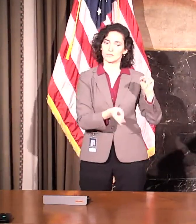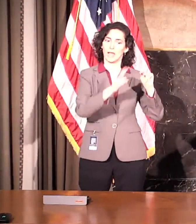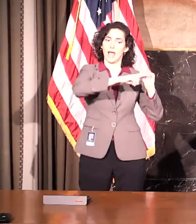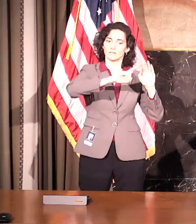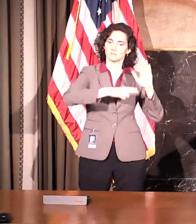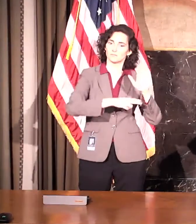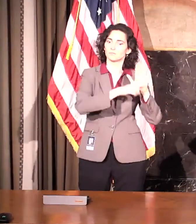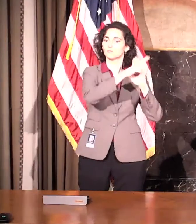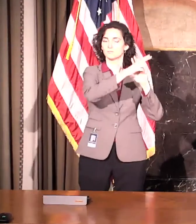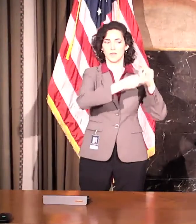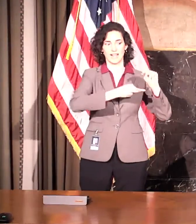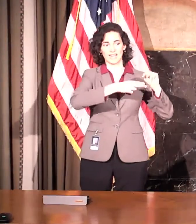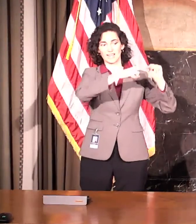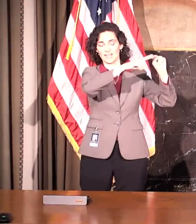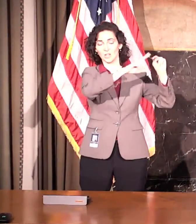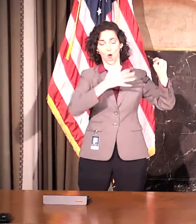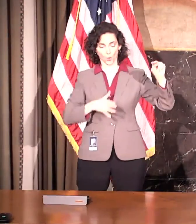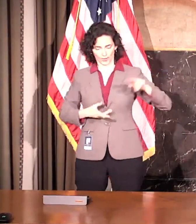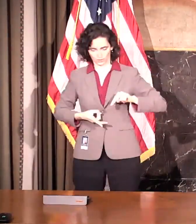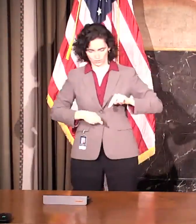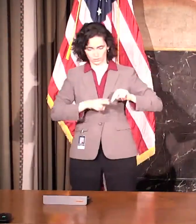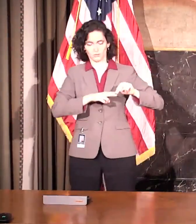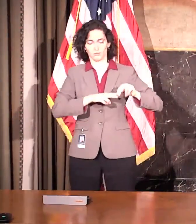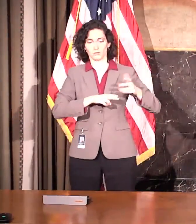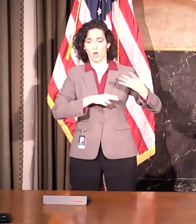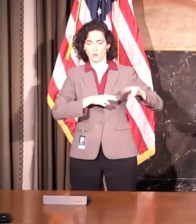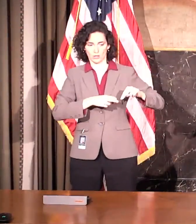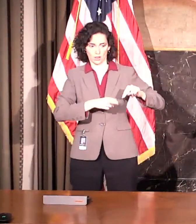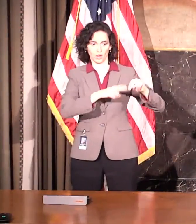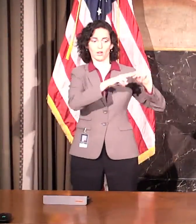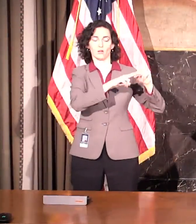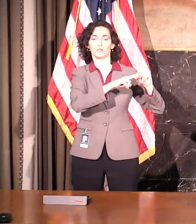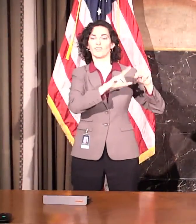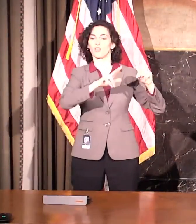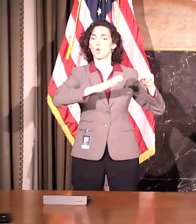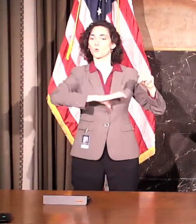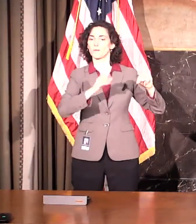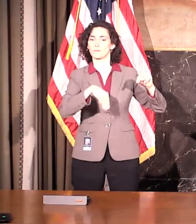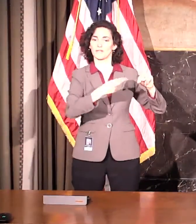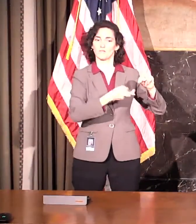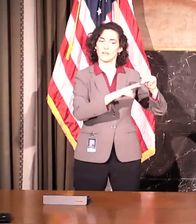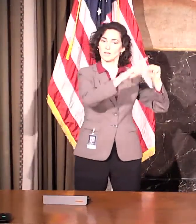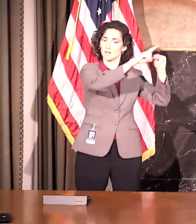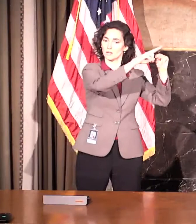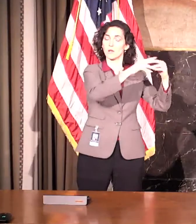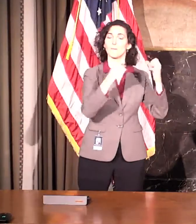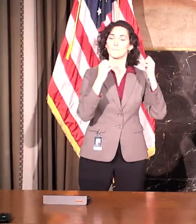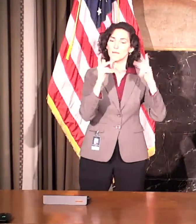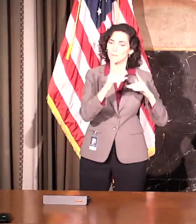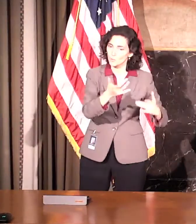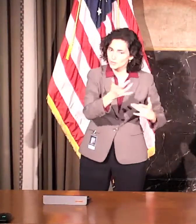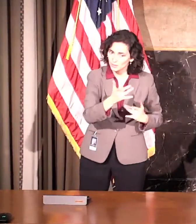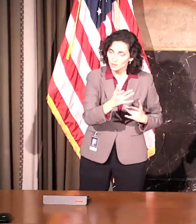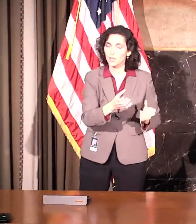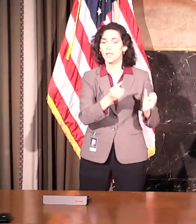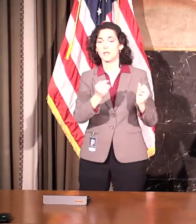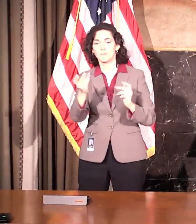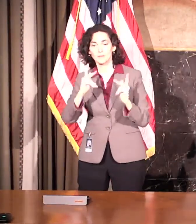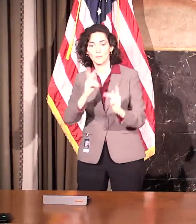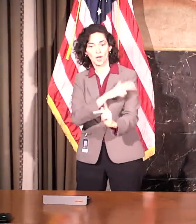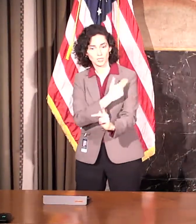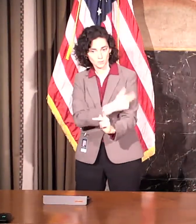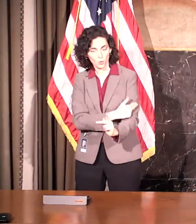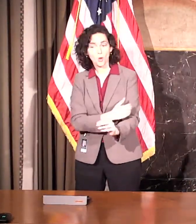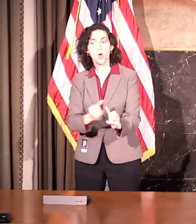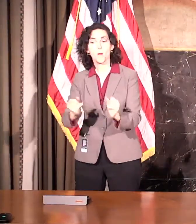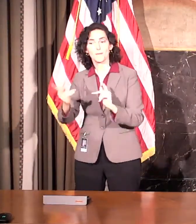that, while we're already at a very high level of positivity, of cases, of hospitalizations, and deaths. And